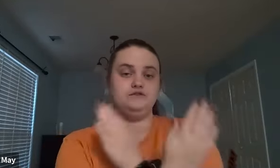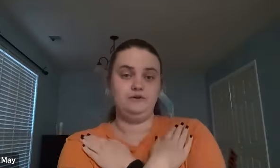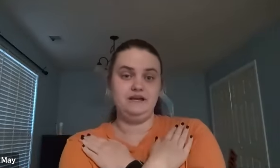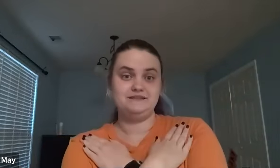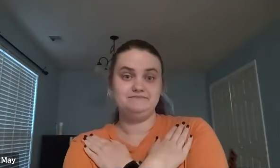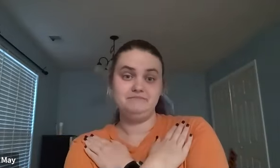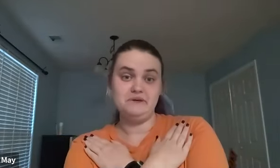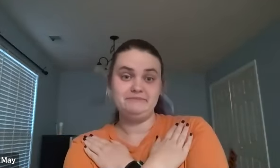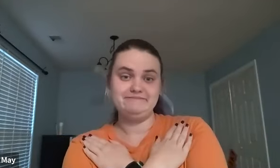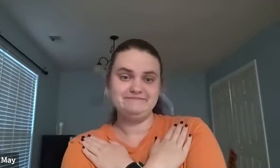full hands, mummy.